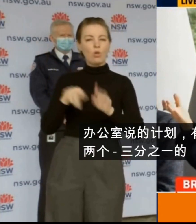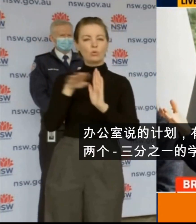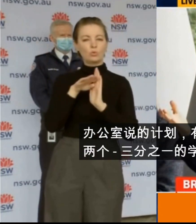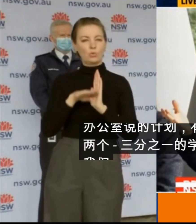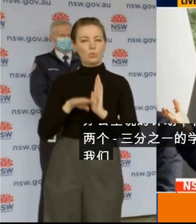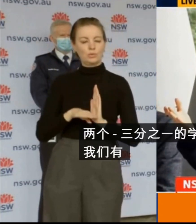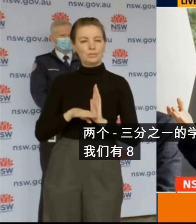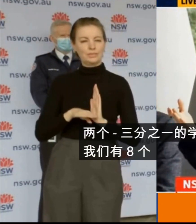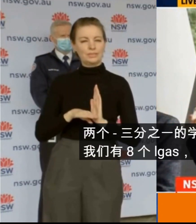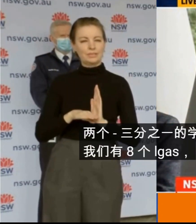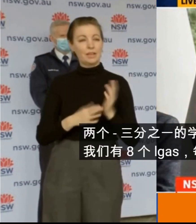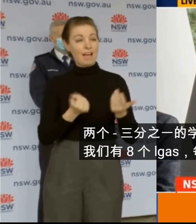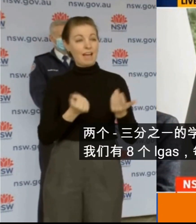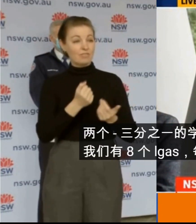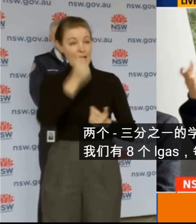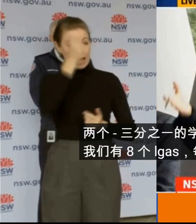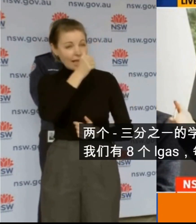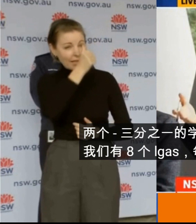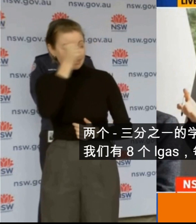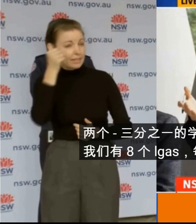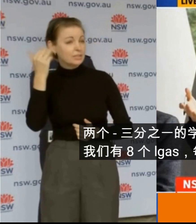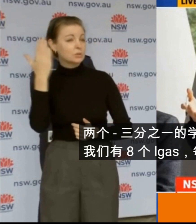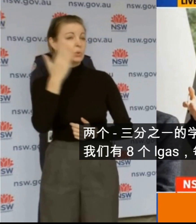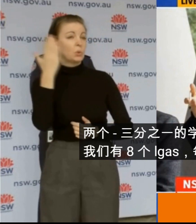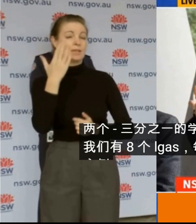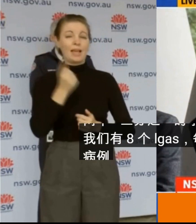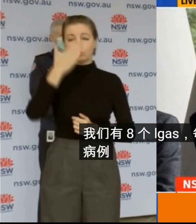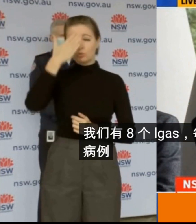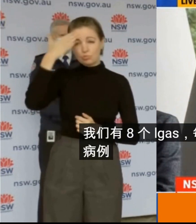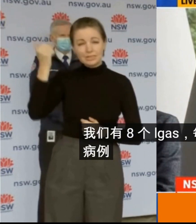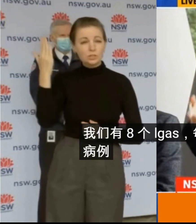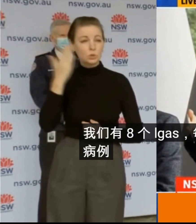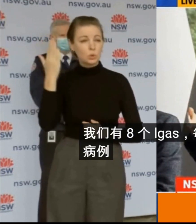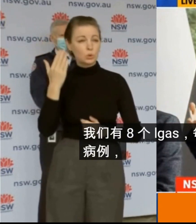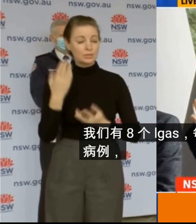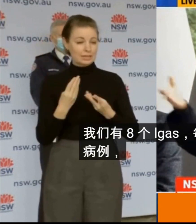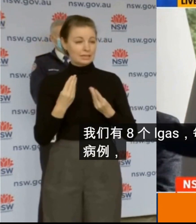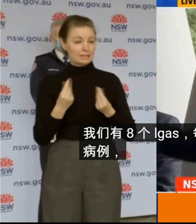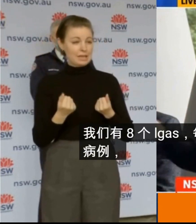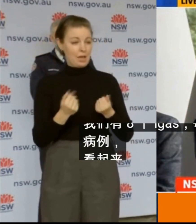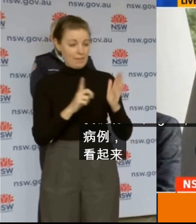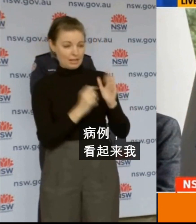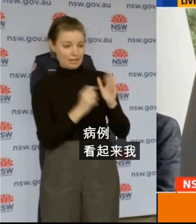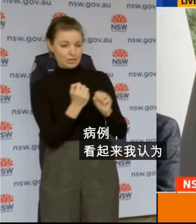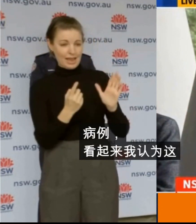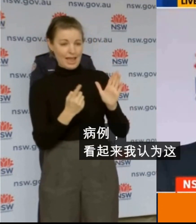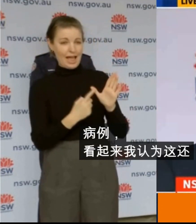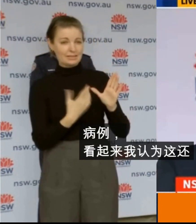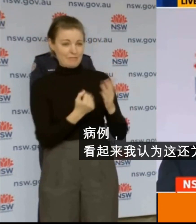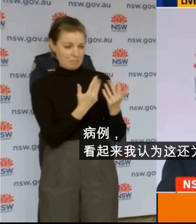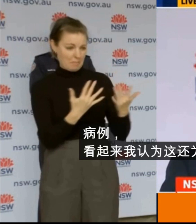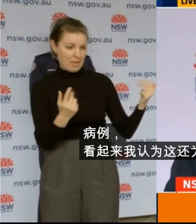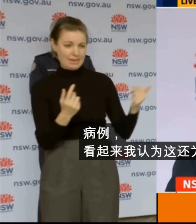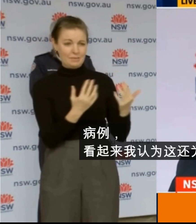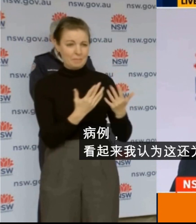schools, given, we've got 8 LGAs that still have 400 cases per 100,000 people. Look, I think that's